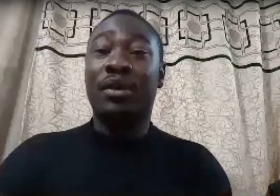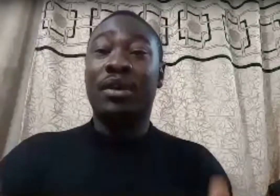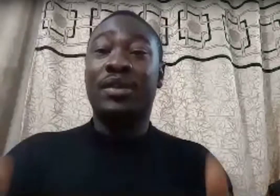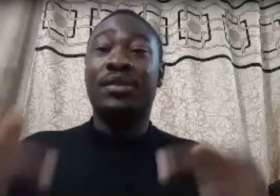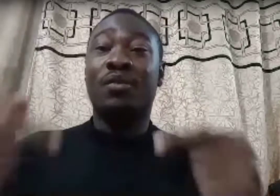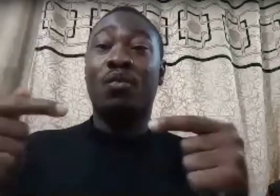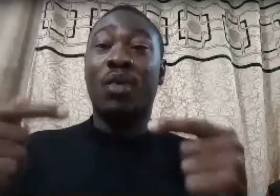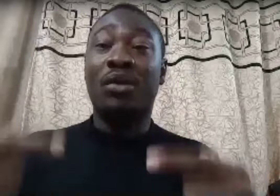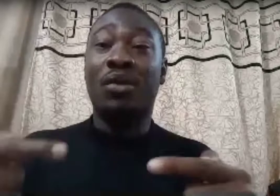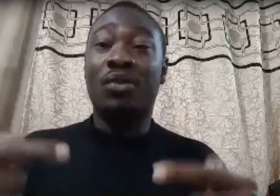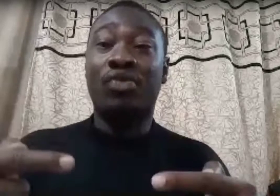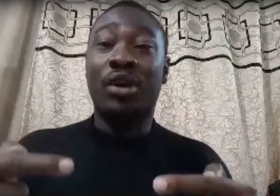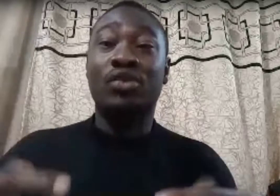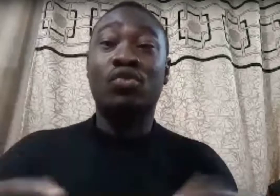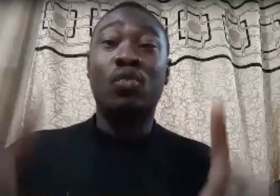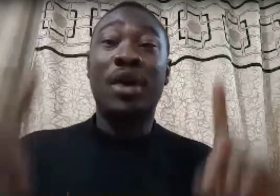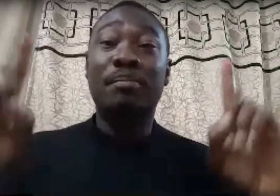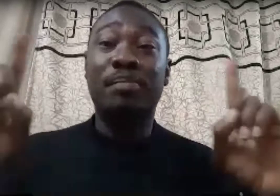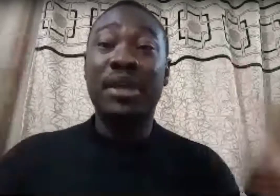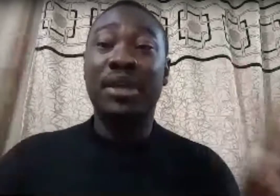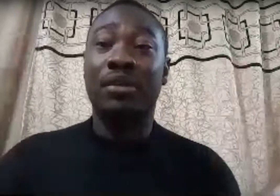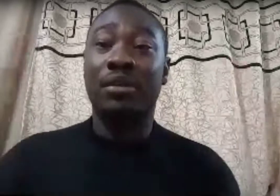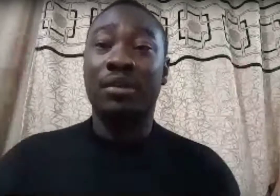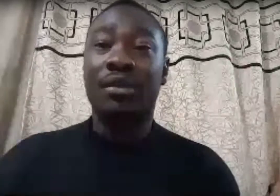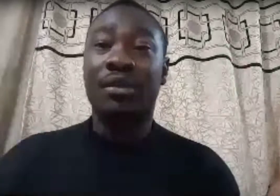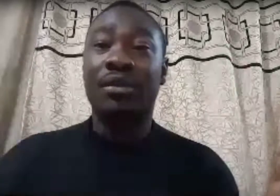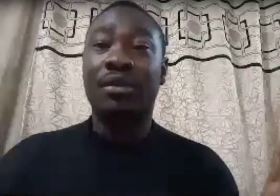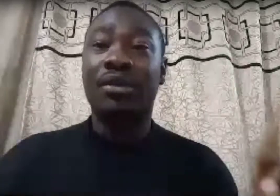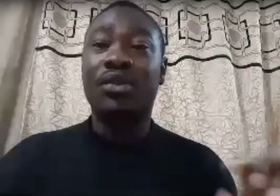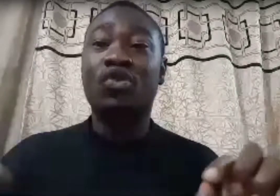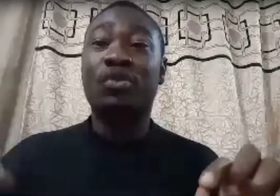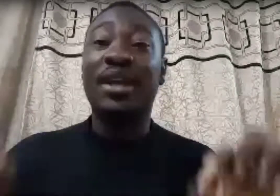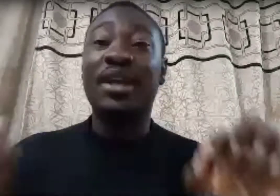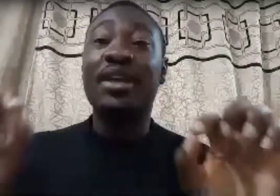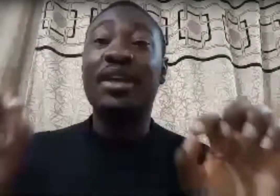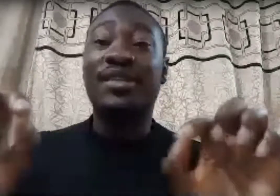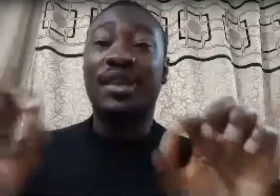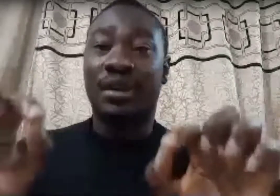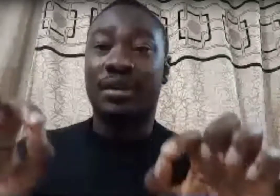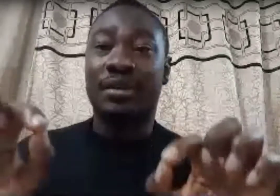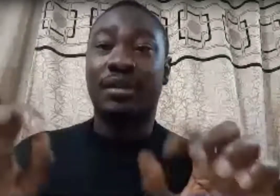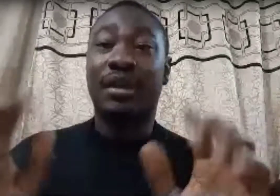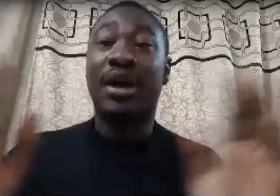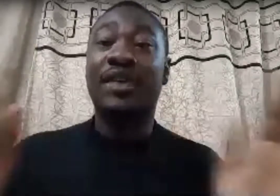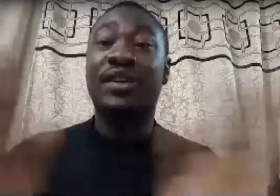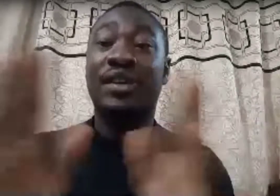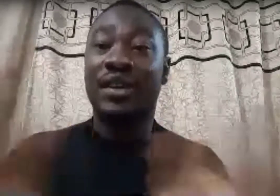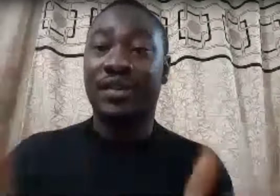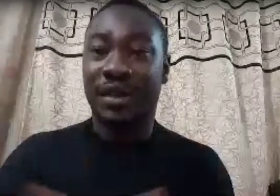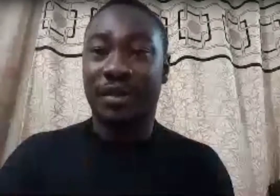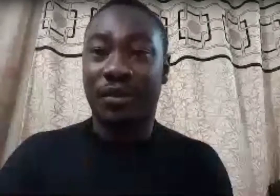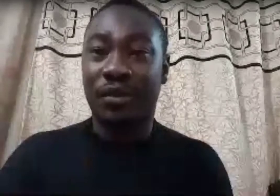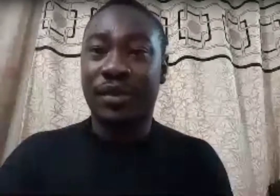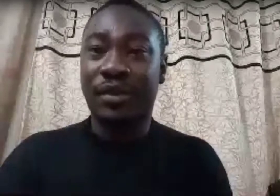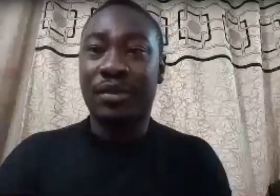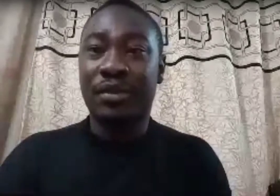billion. It's going to be easier. The larger, the easier for us. So don't be intimidated by that range.